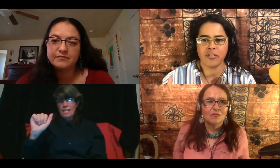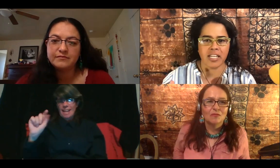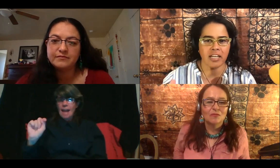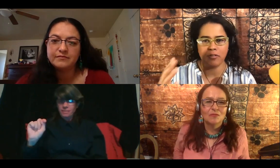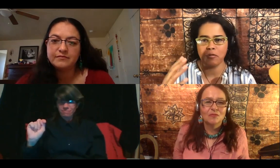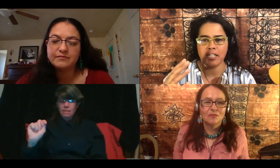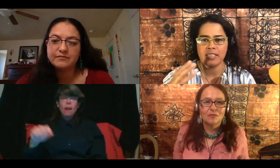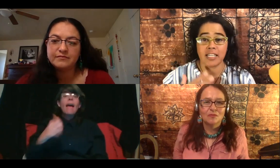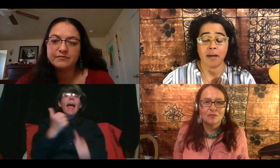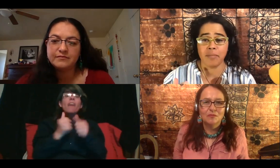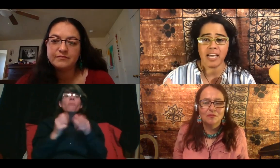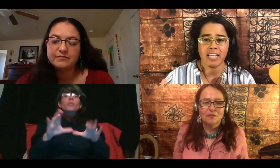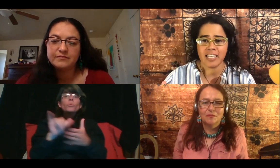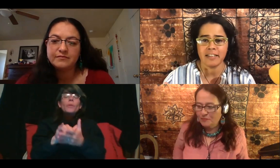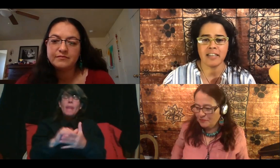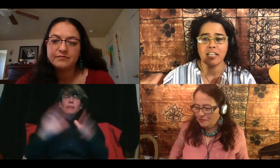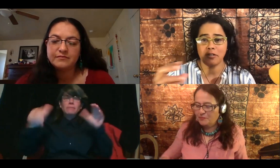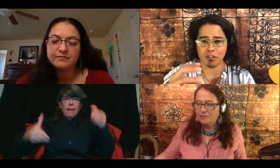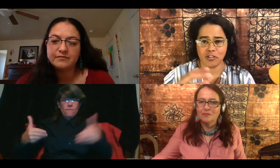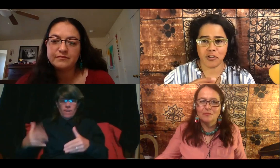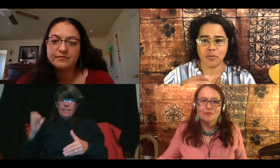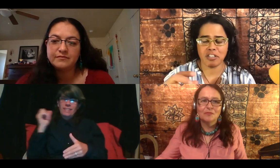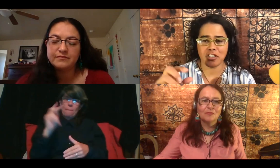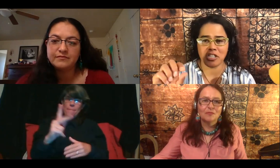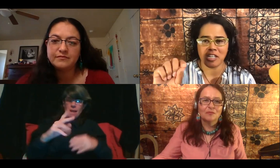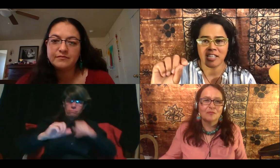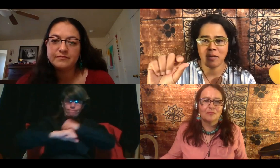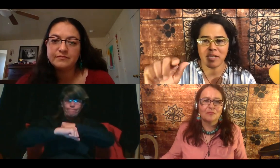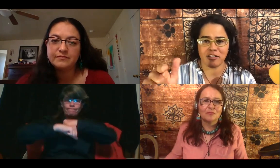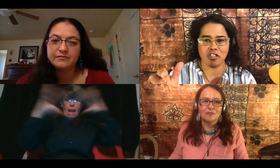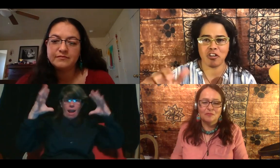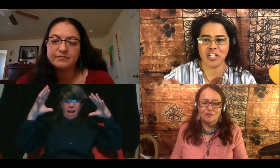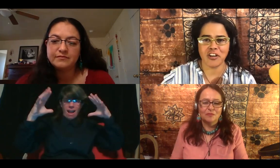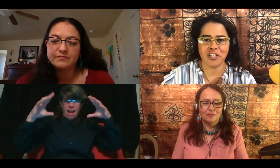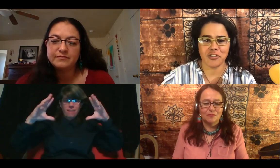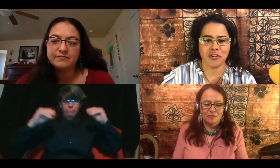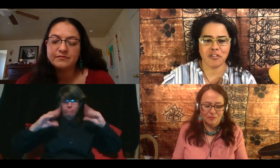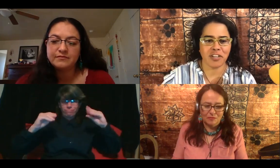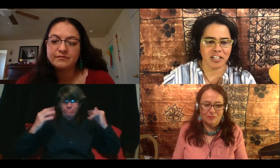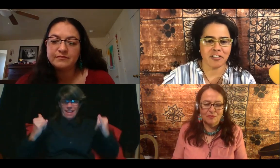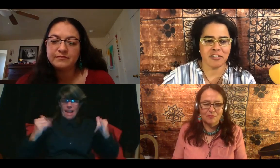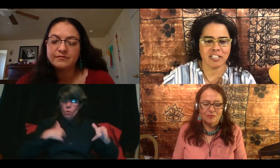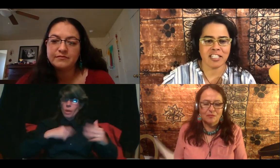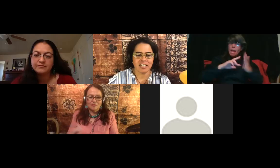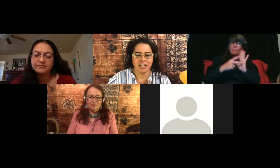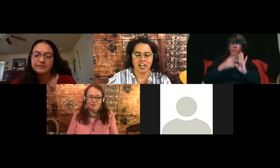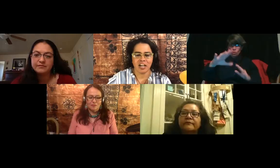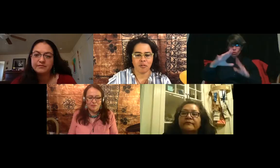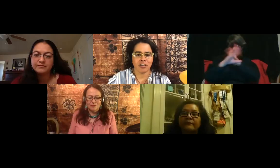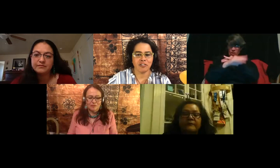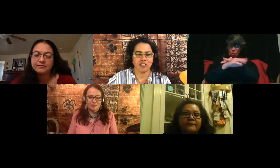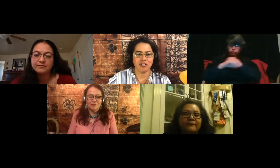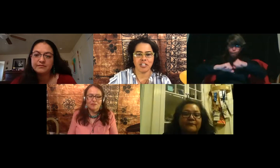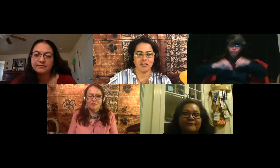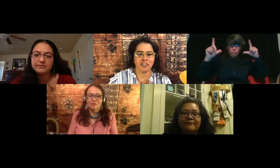going to invite everyone to come back in if you so wish. That means turning on your videos.